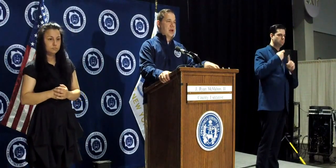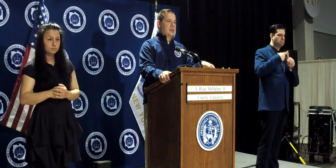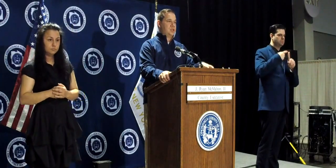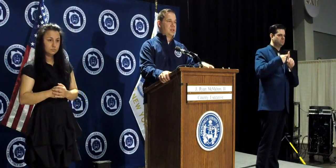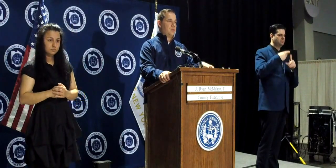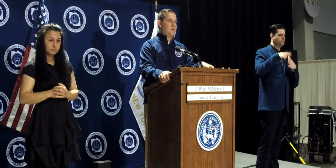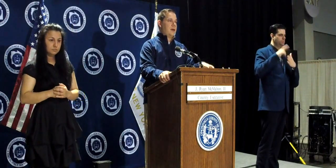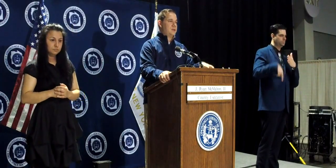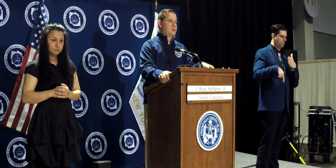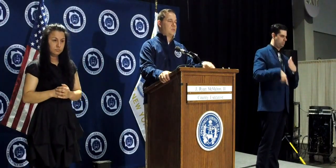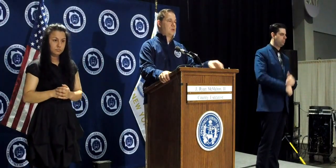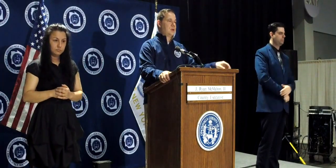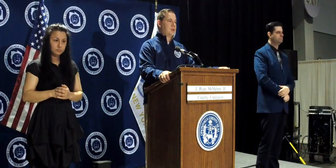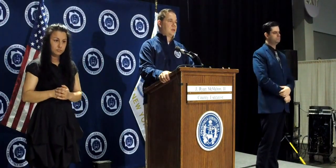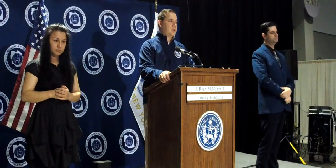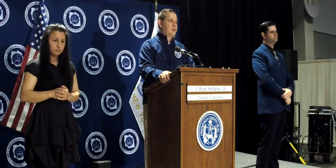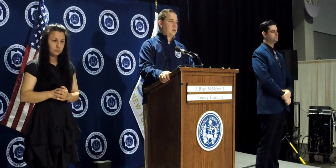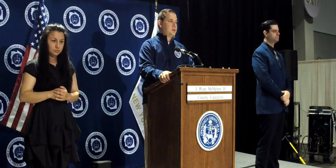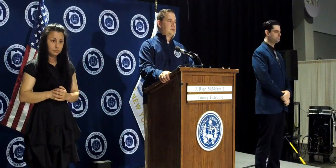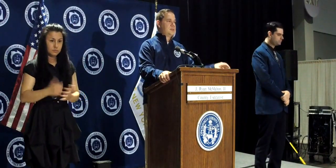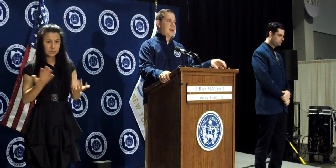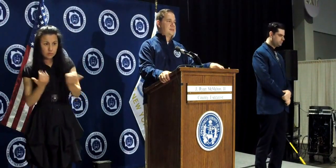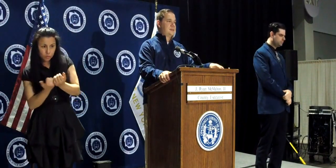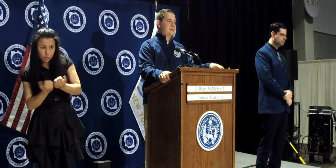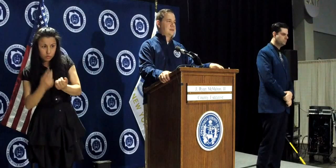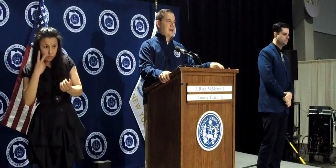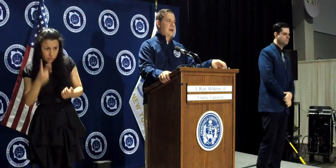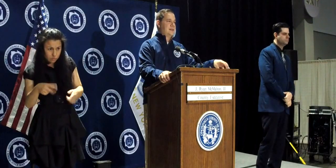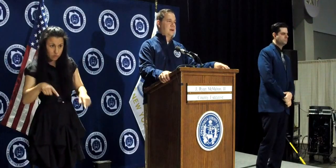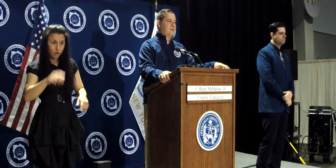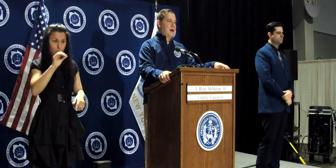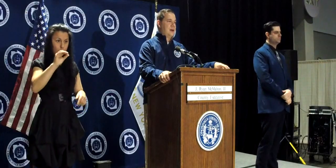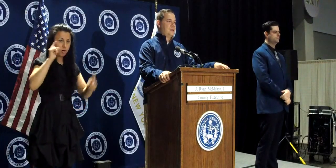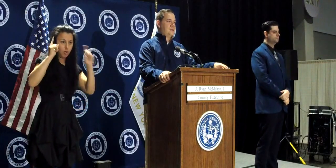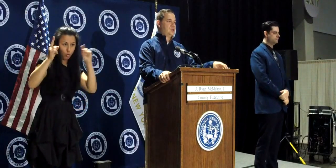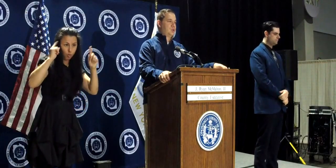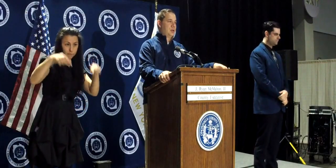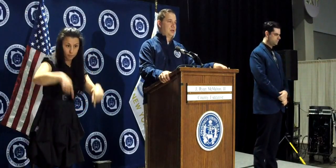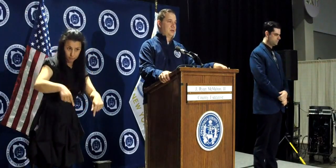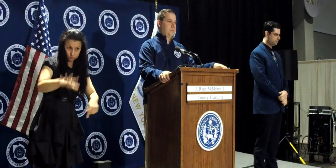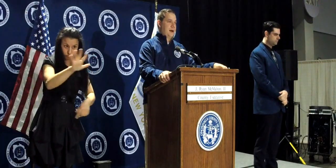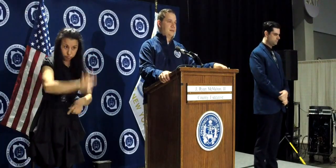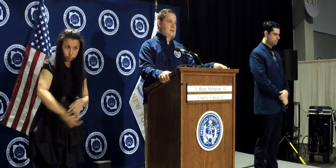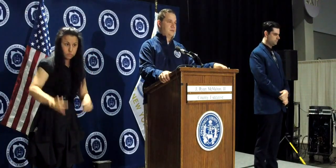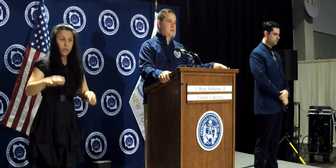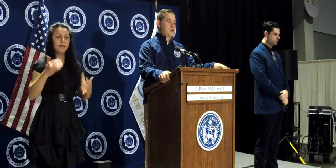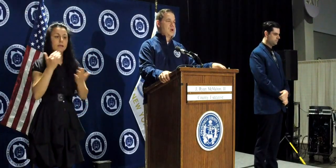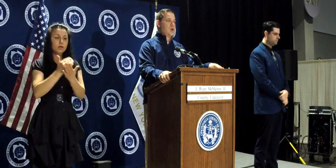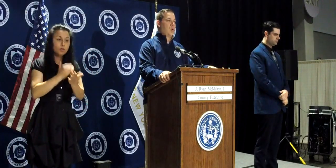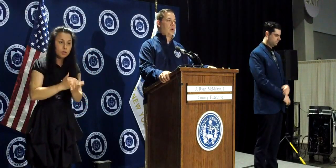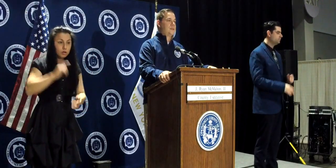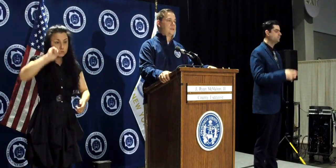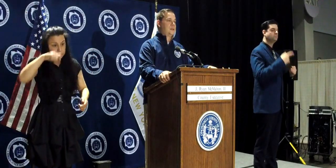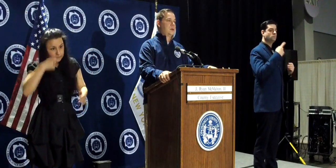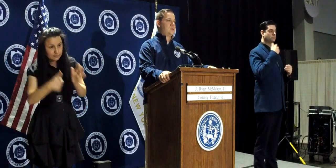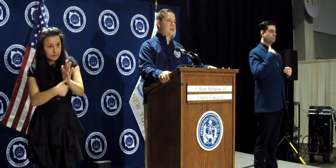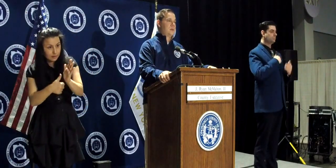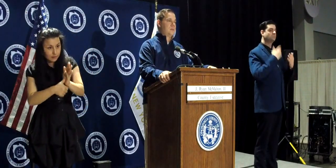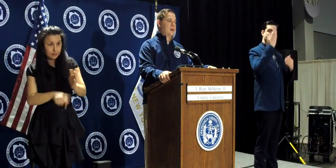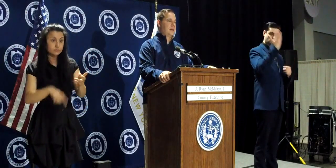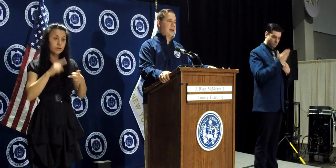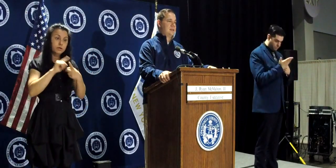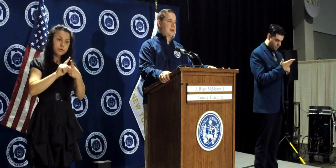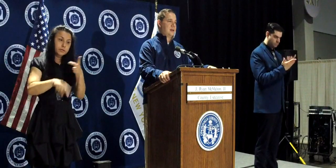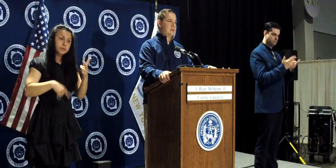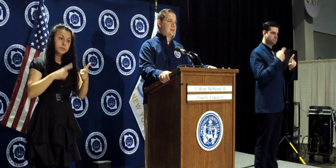at the strategy that we've had as a community: test, identify, treat positives, quarantine those that